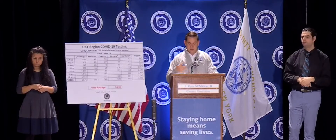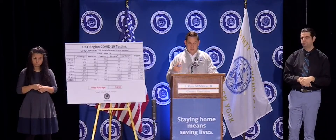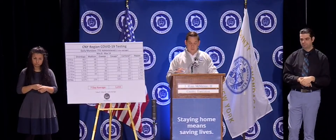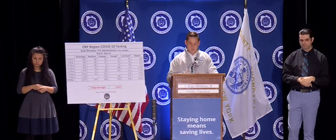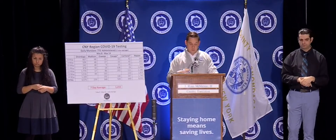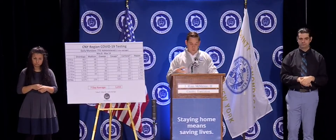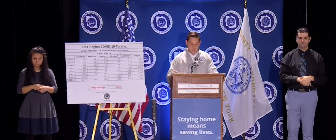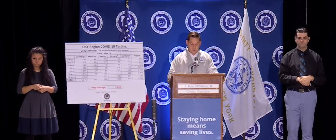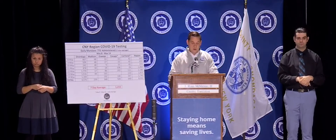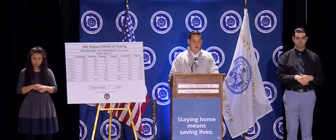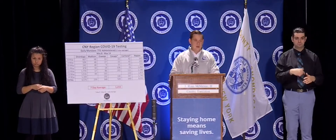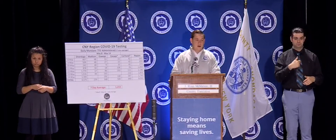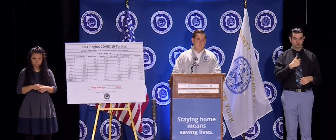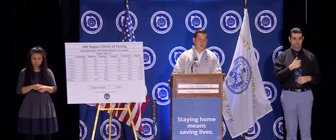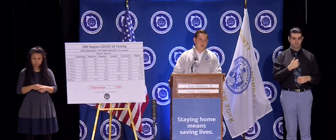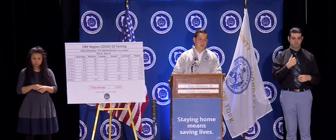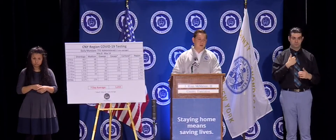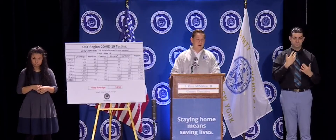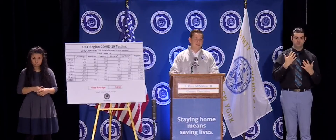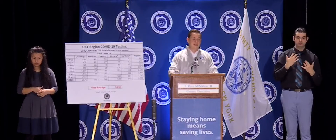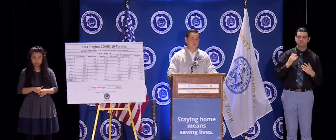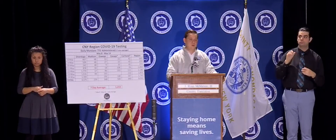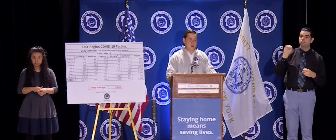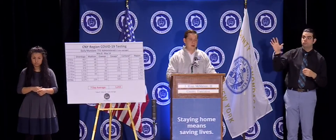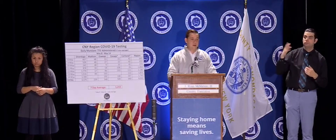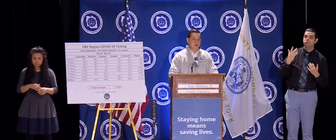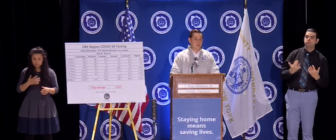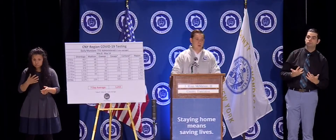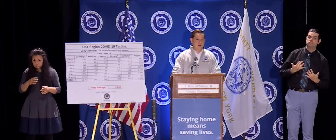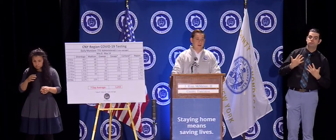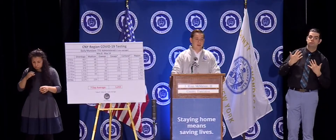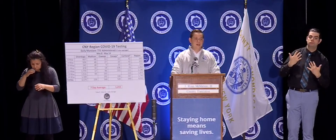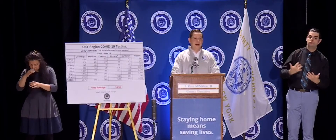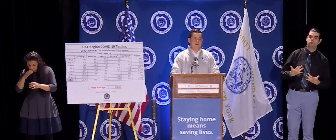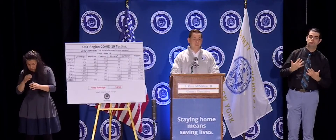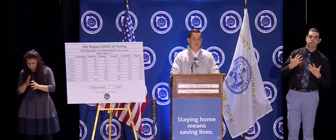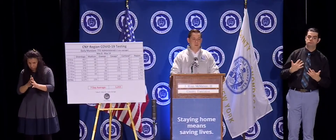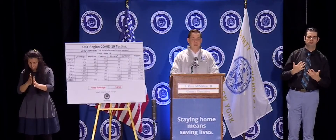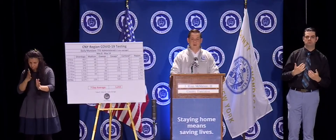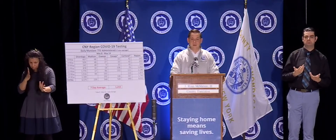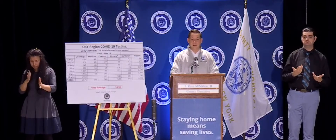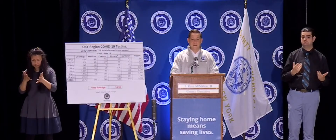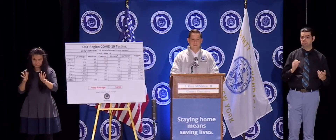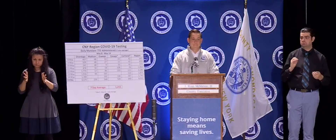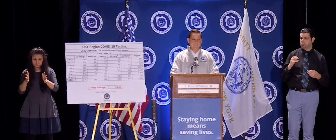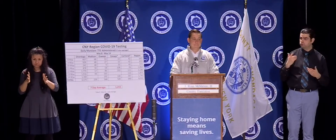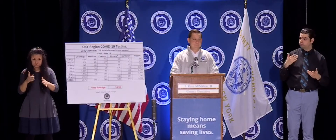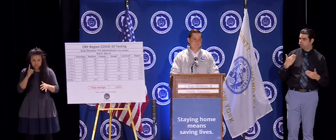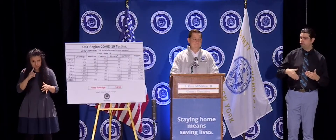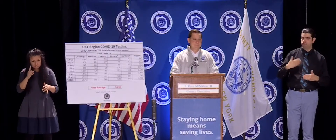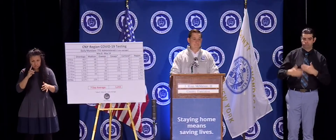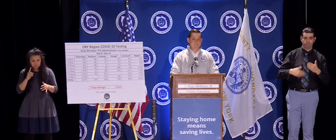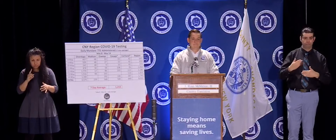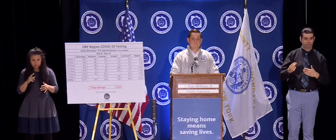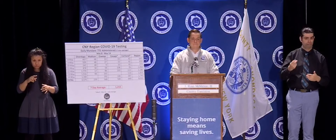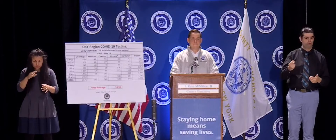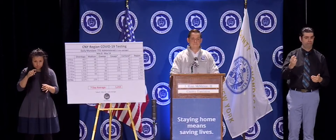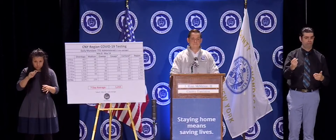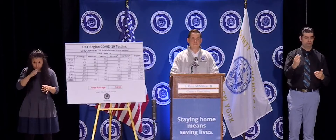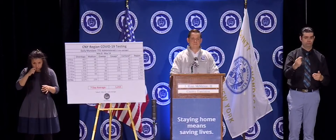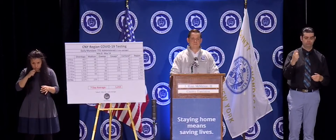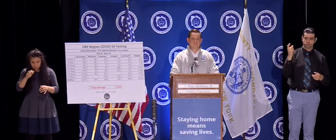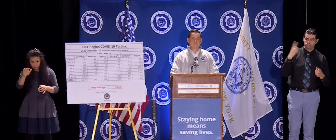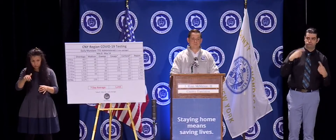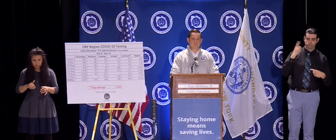in a logjam, really. When you look at the amount of tests we've had, we are getting a lot of tests back every day. I think that,